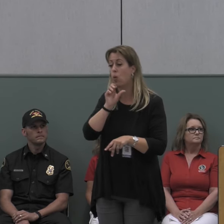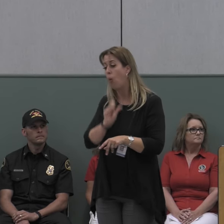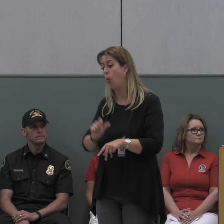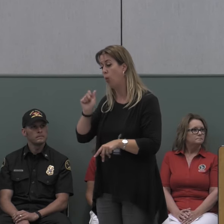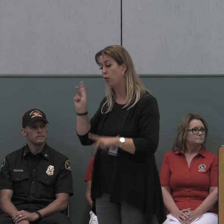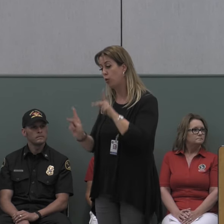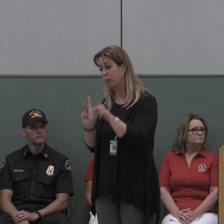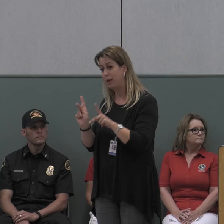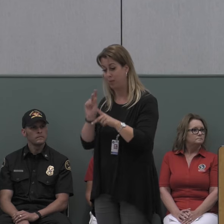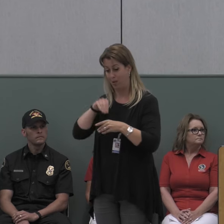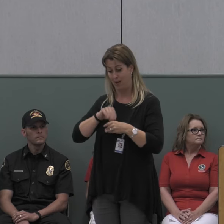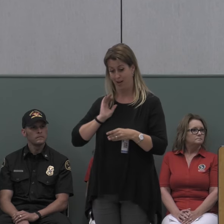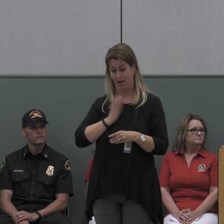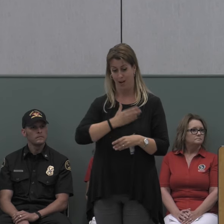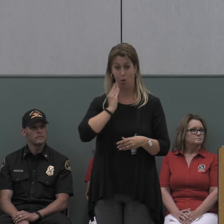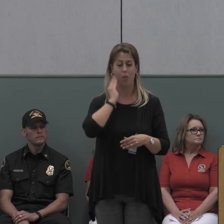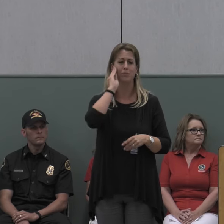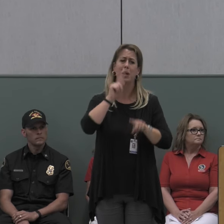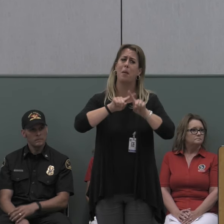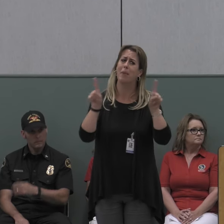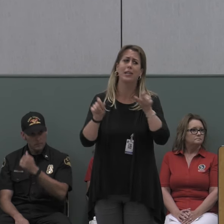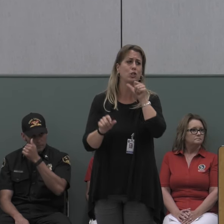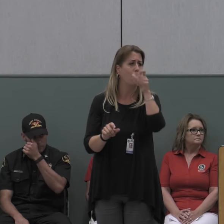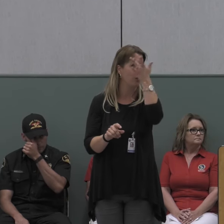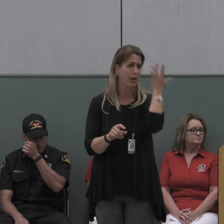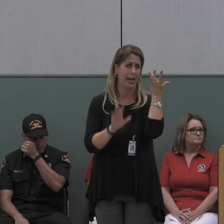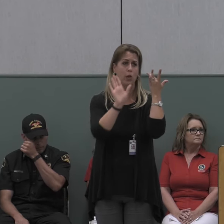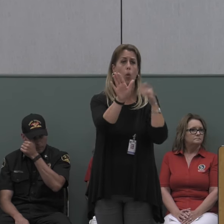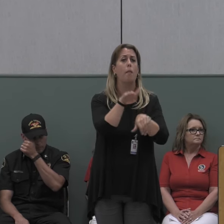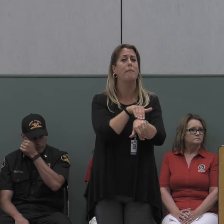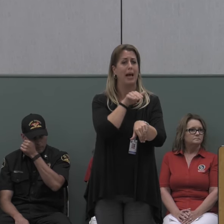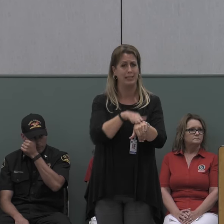homes, but please also remember the pets.